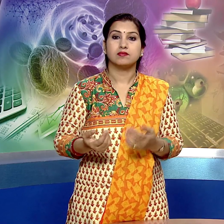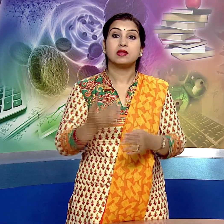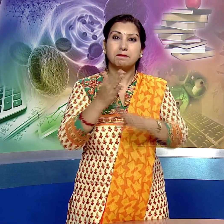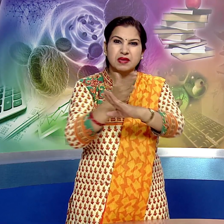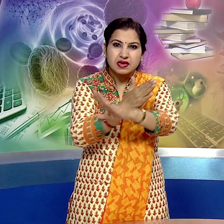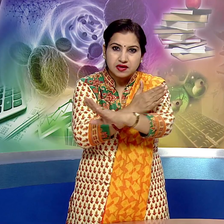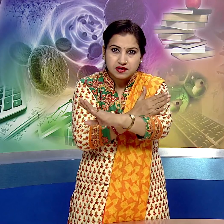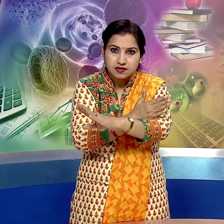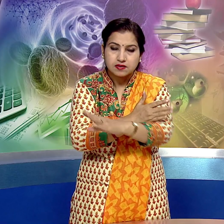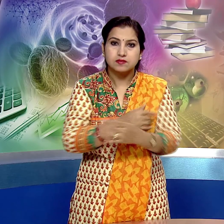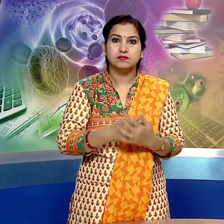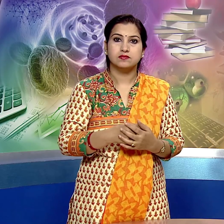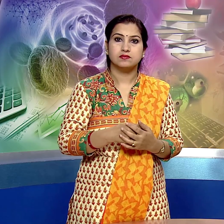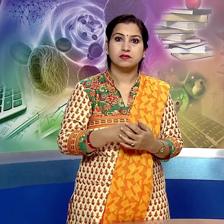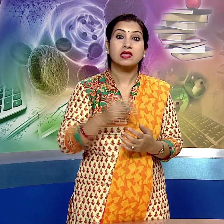meat, egg,